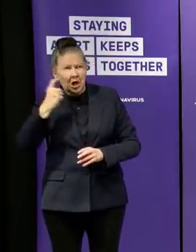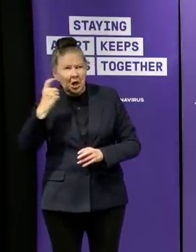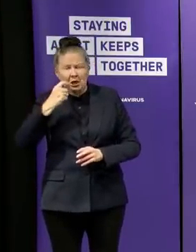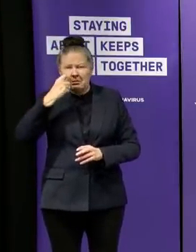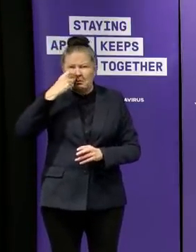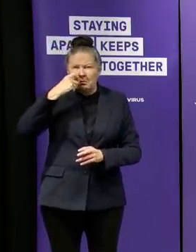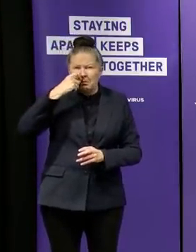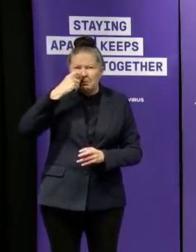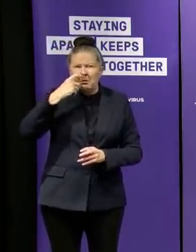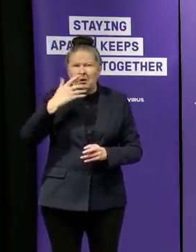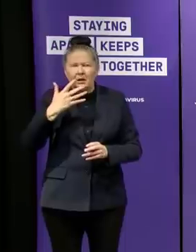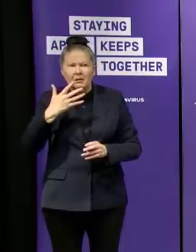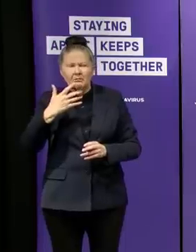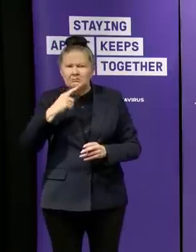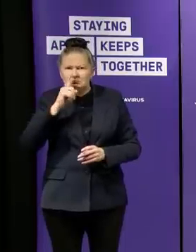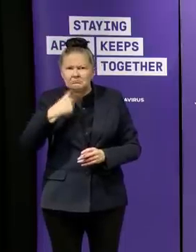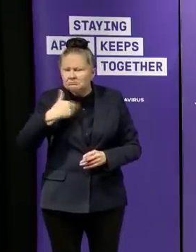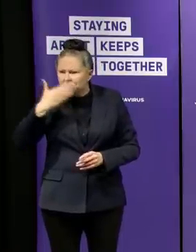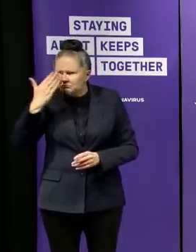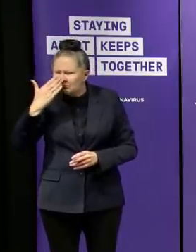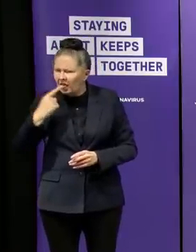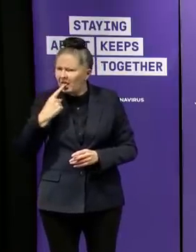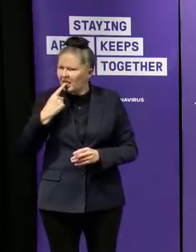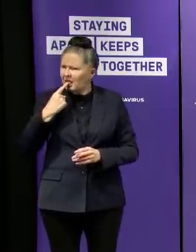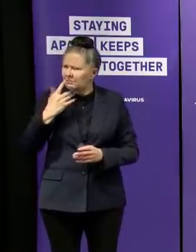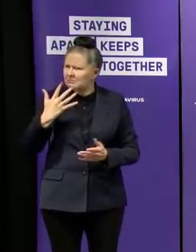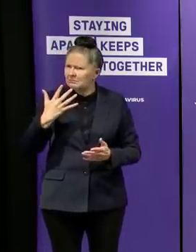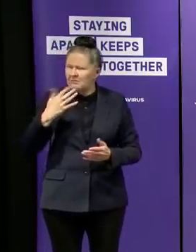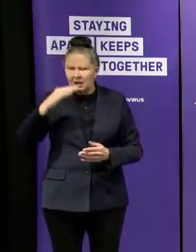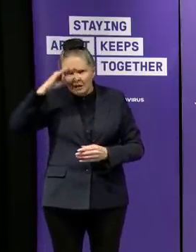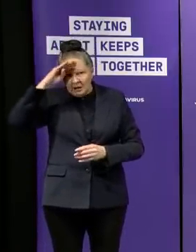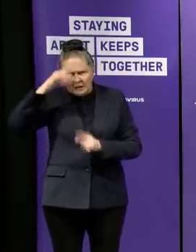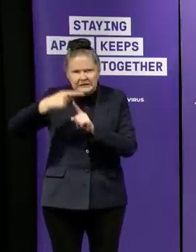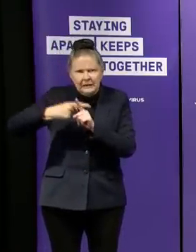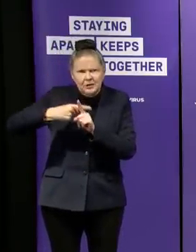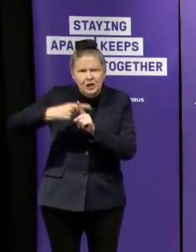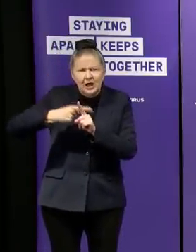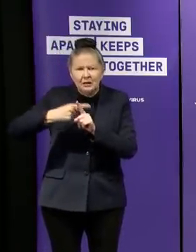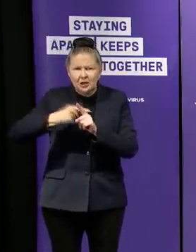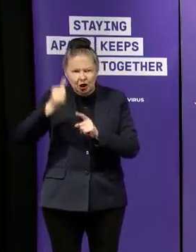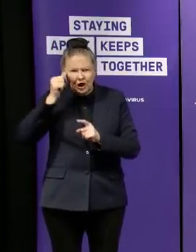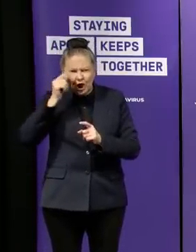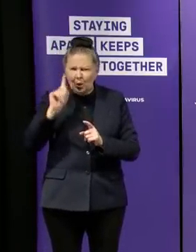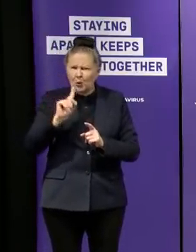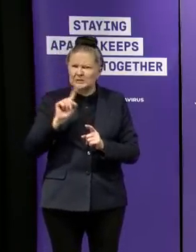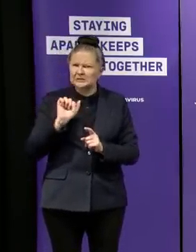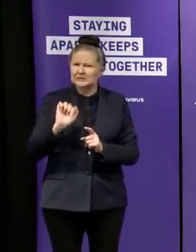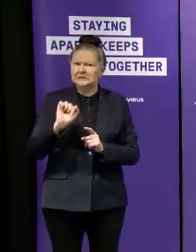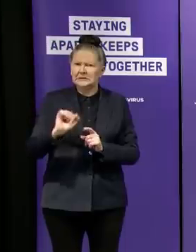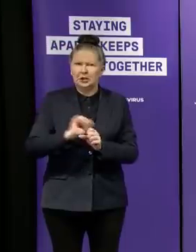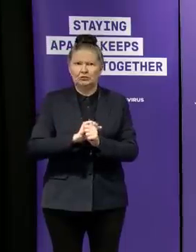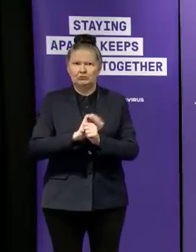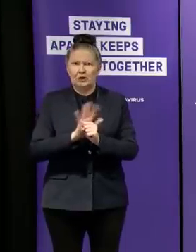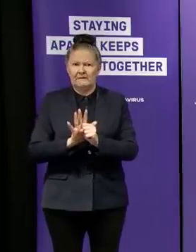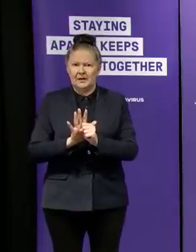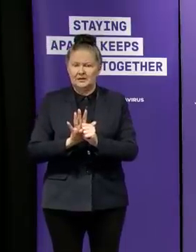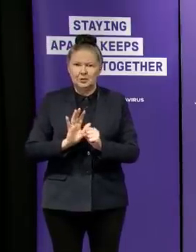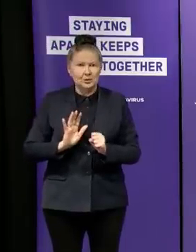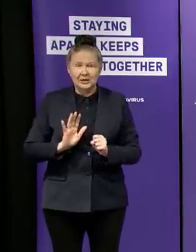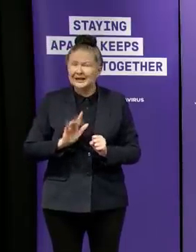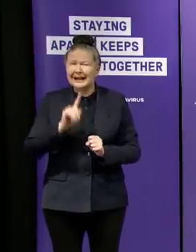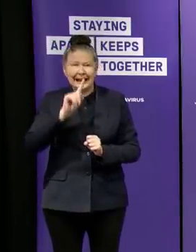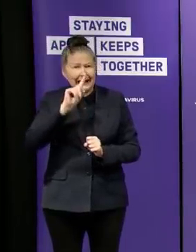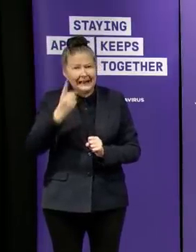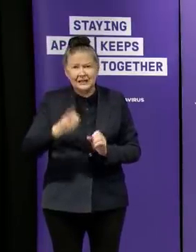of smell or taste, fever, all those well understood coronavirus symptoms. You cannot go to work. We will look after